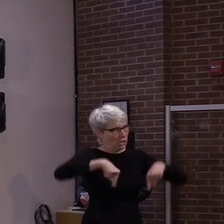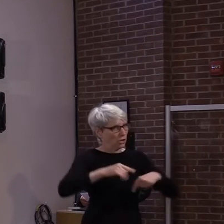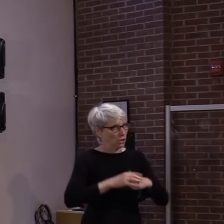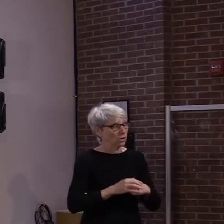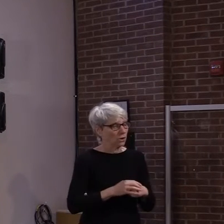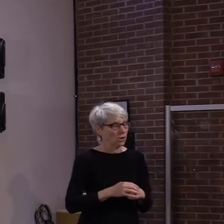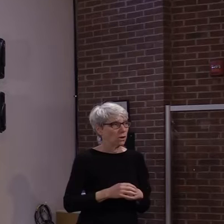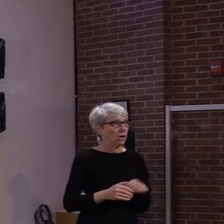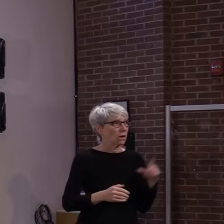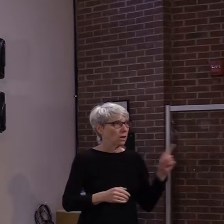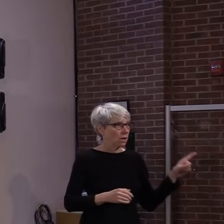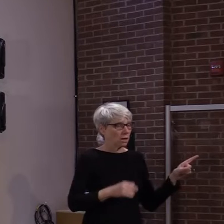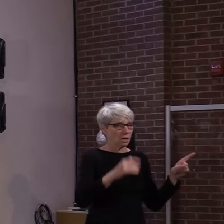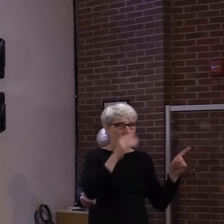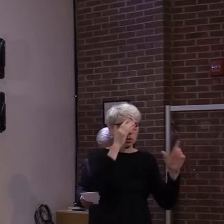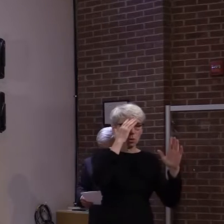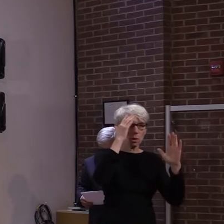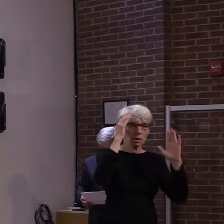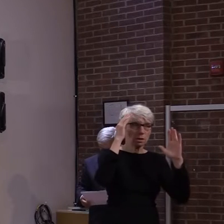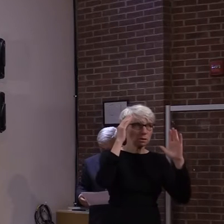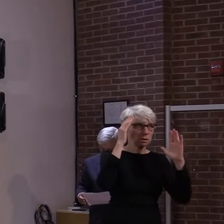that capital?